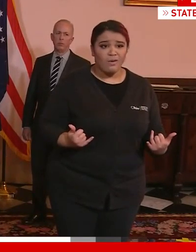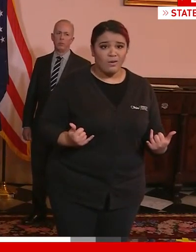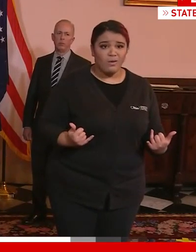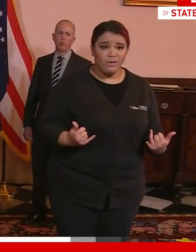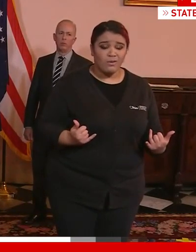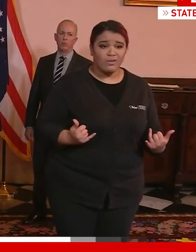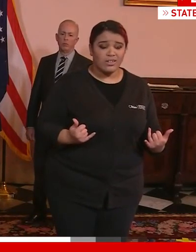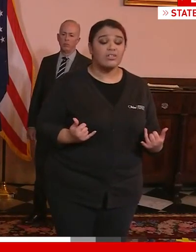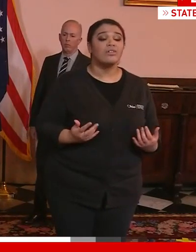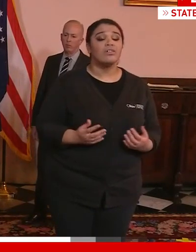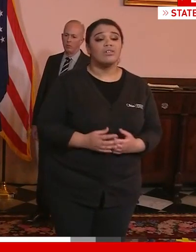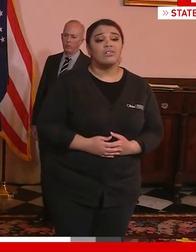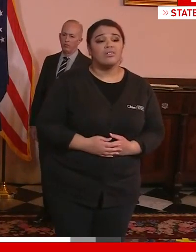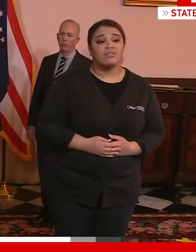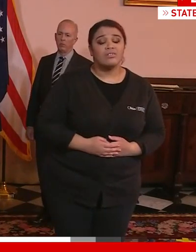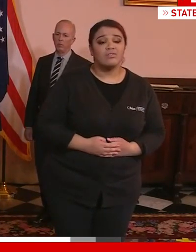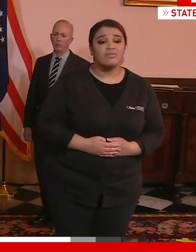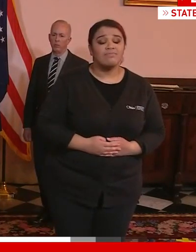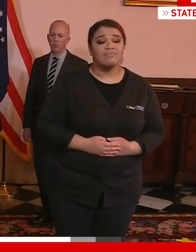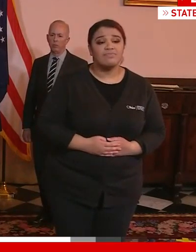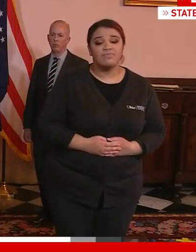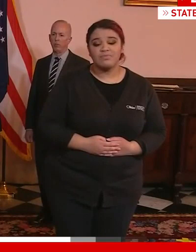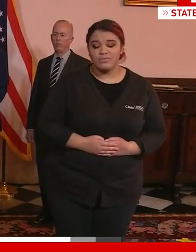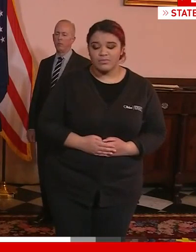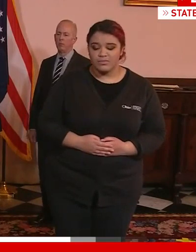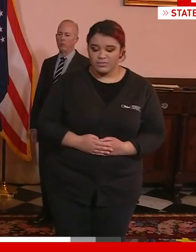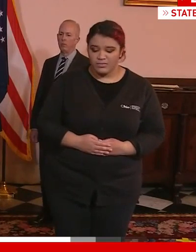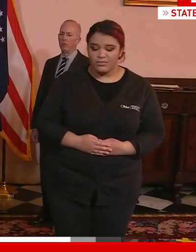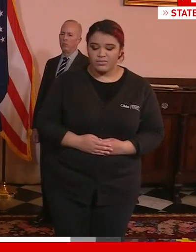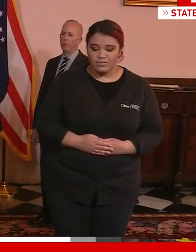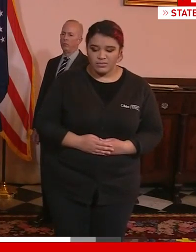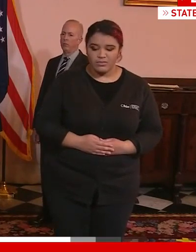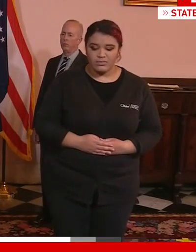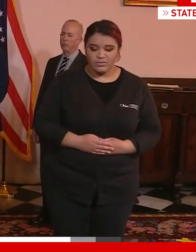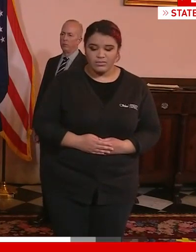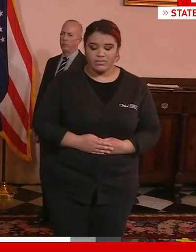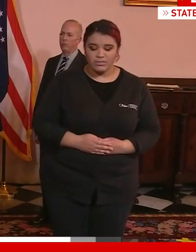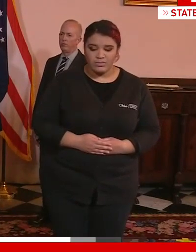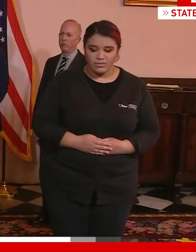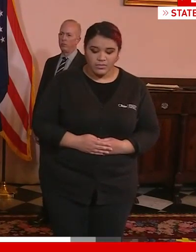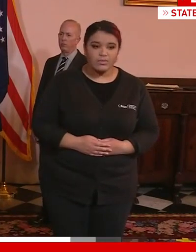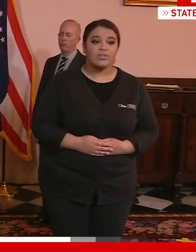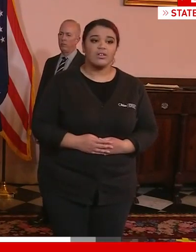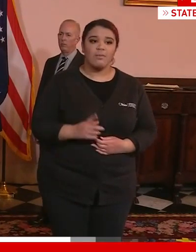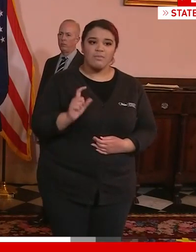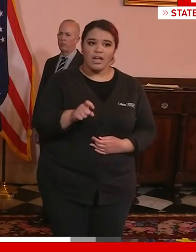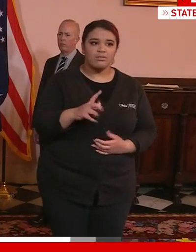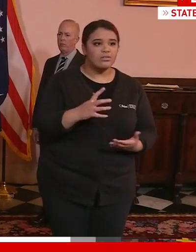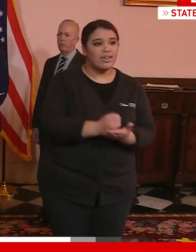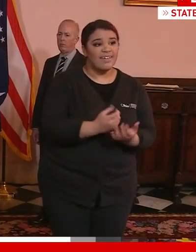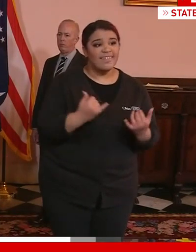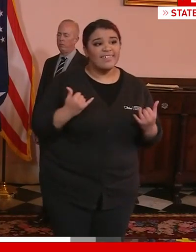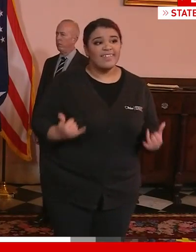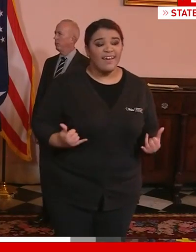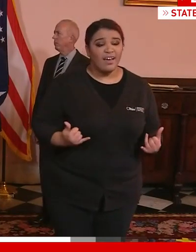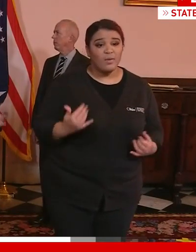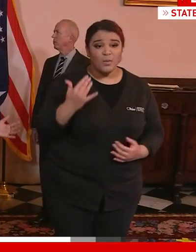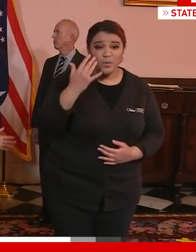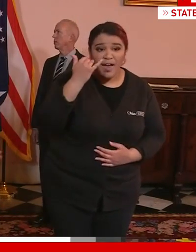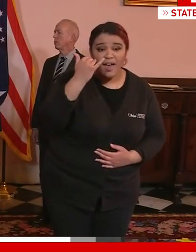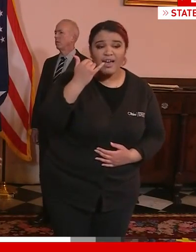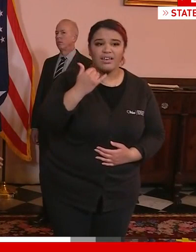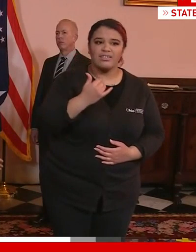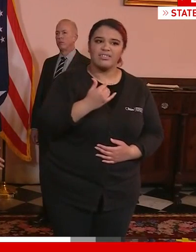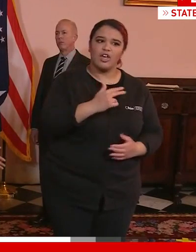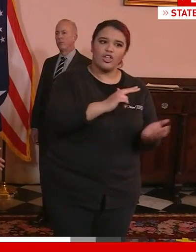to take to ensure that we have the healthcare professionals in place to be able to